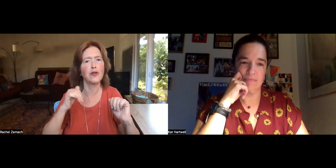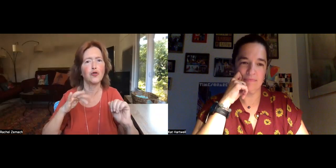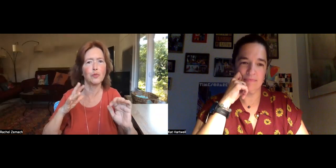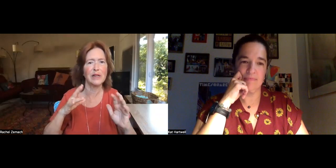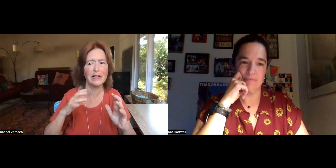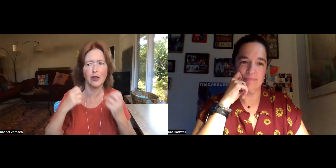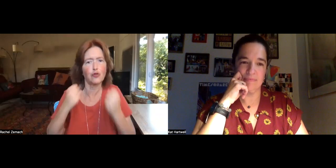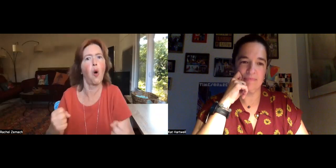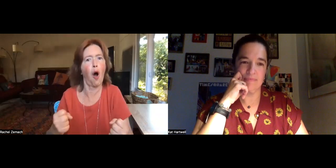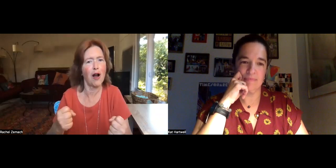to be strong.